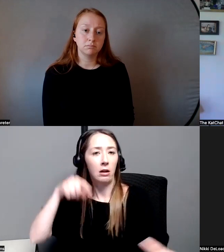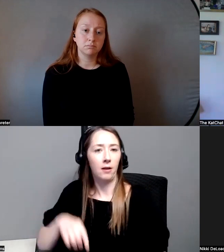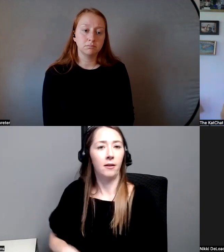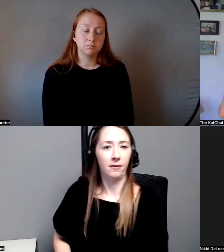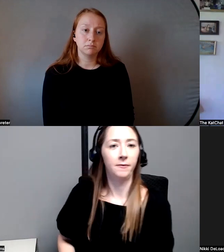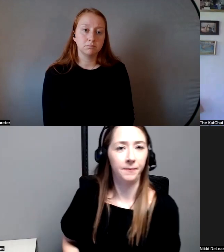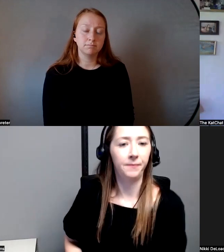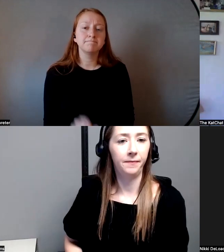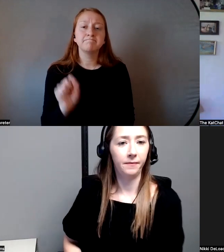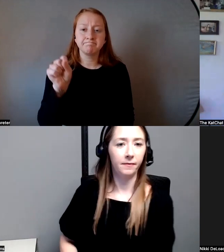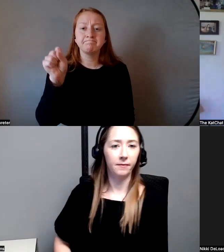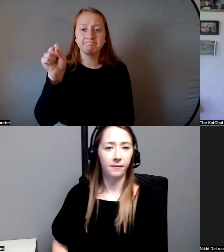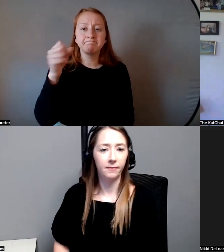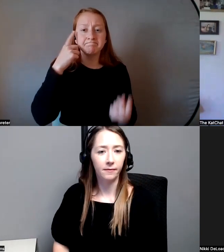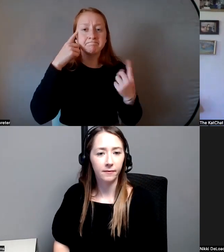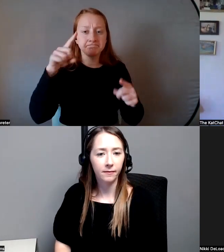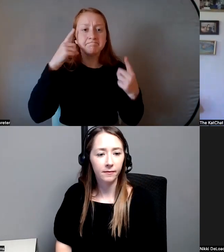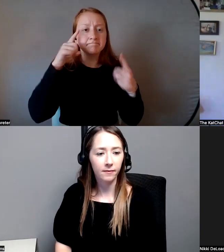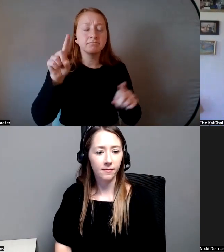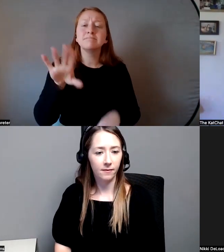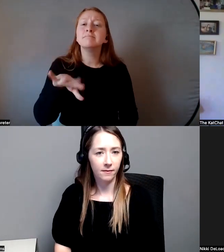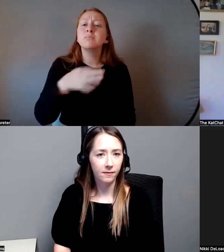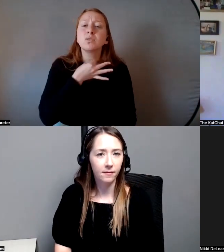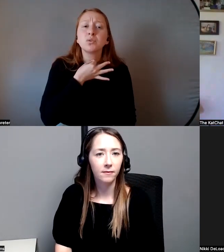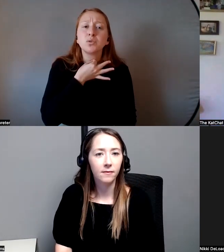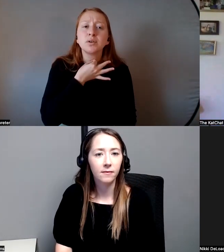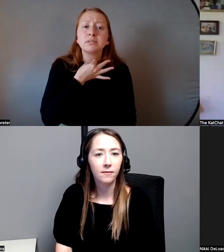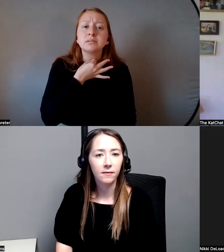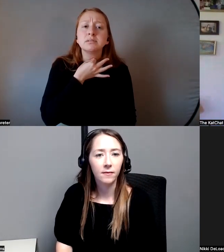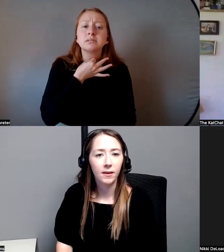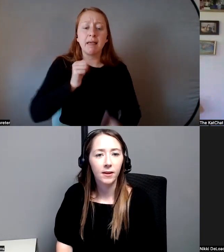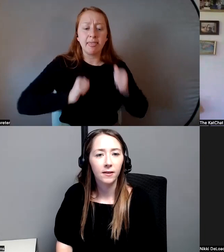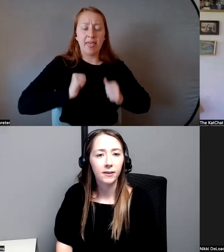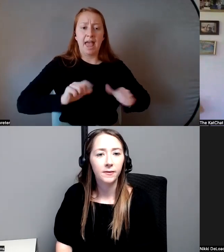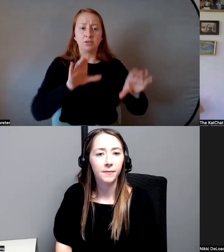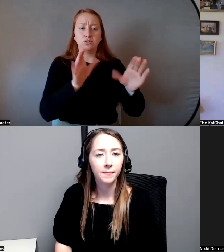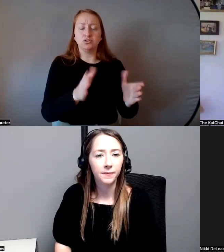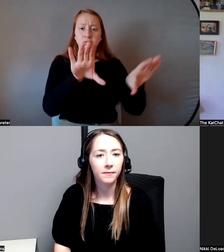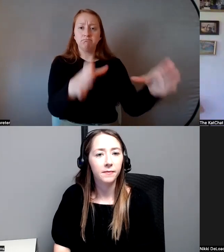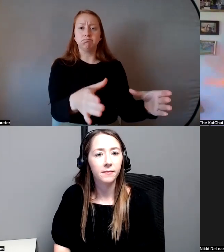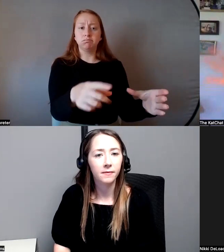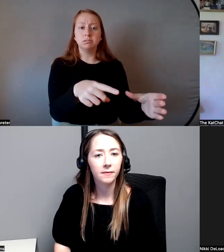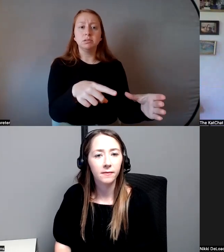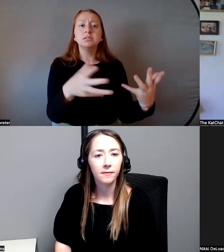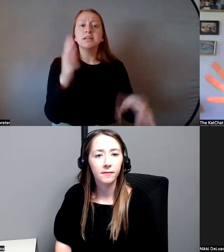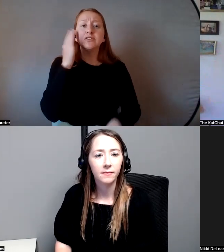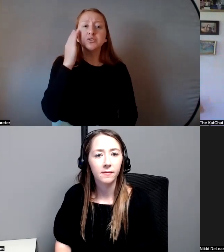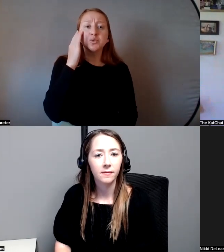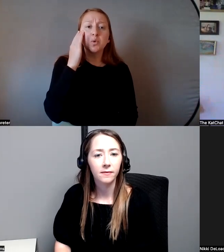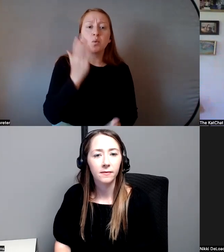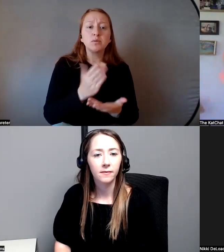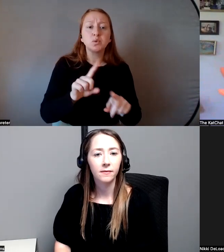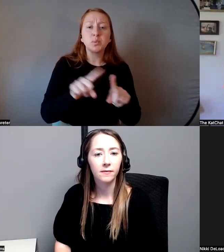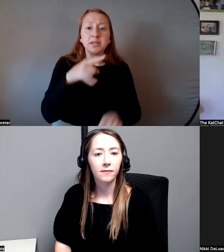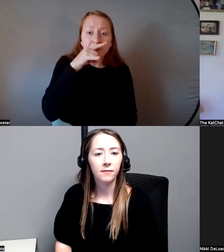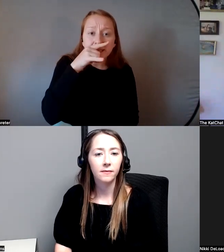Yeah, definitely. Yeah. And I'm curious, how did the cast of that movie Because I know some different kids with